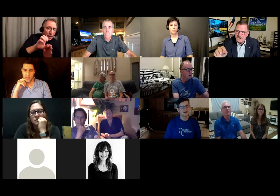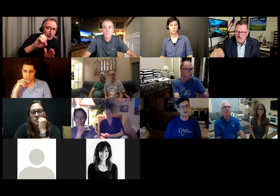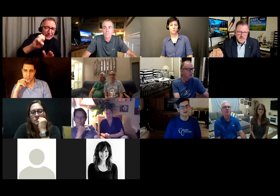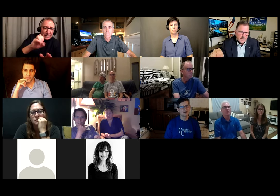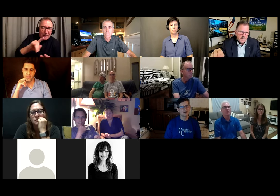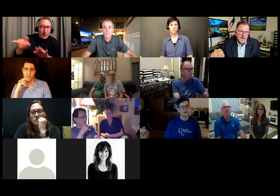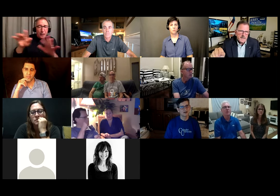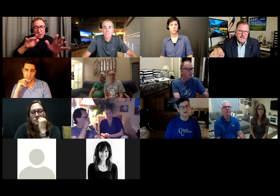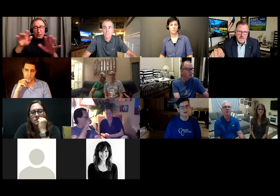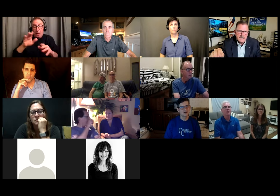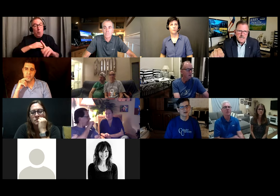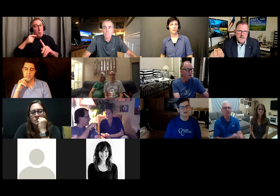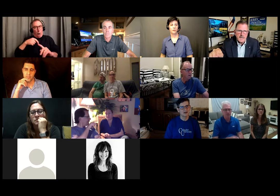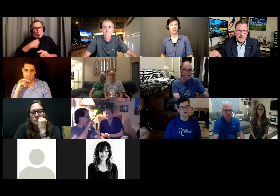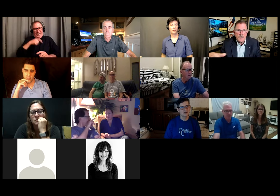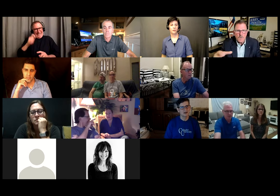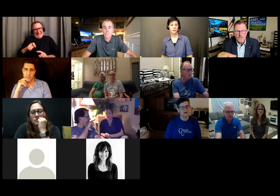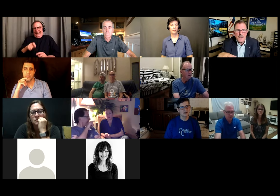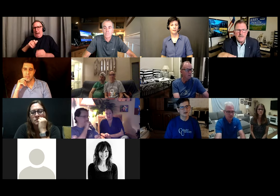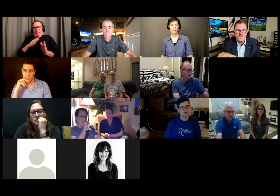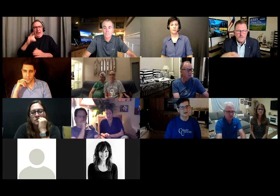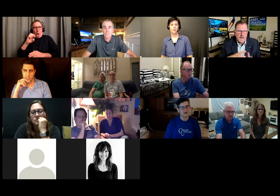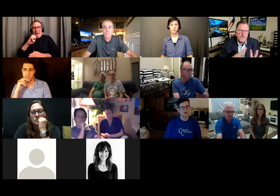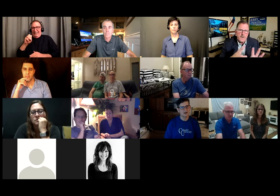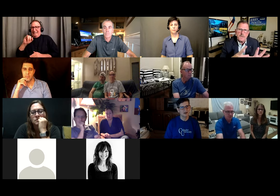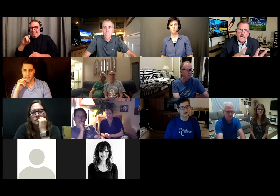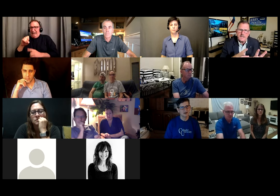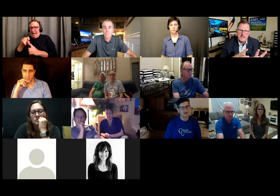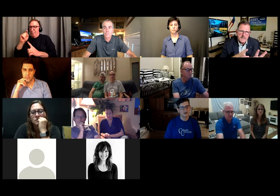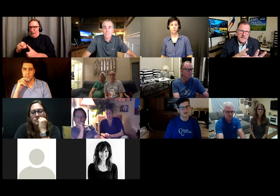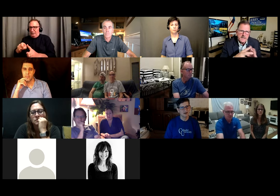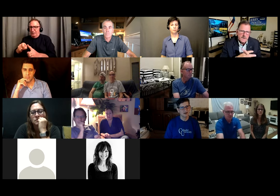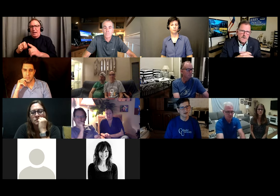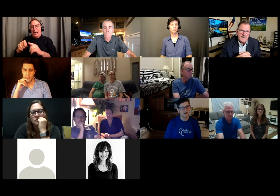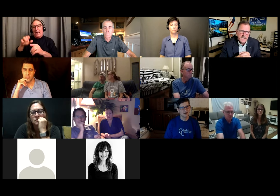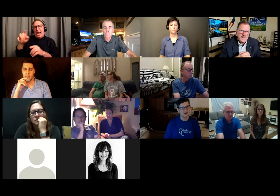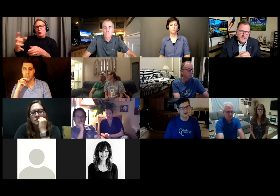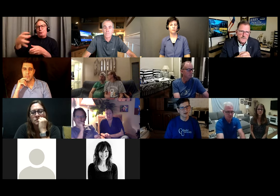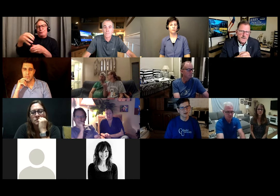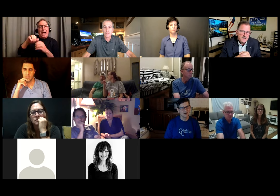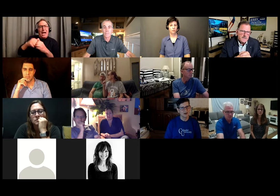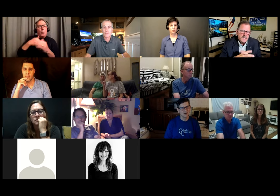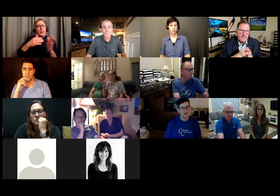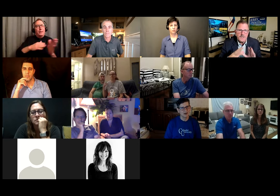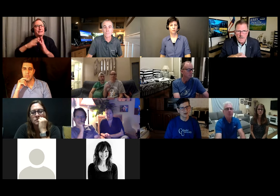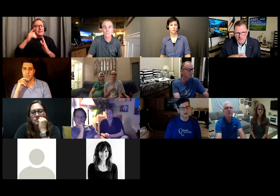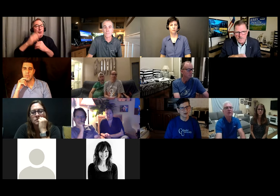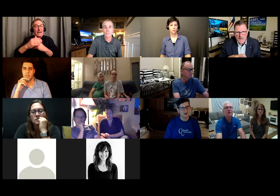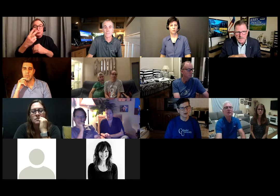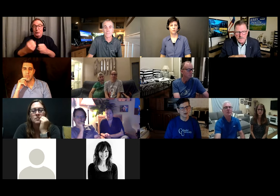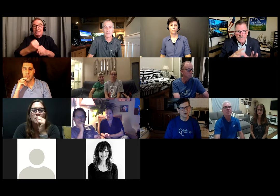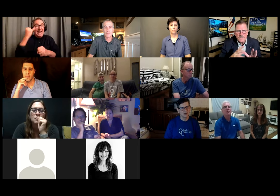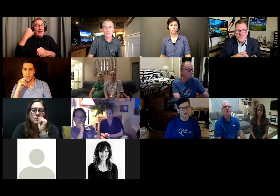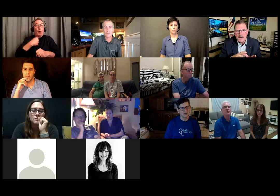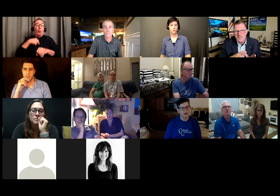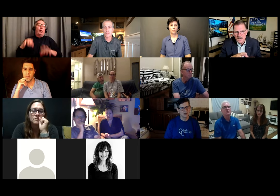a specific plan on the east side and roll that into how we plan the city over the next 2 years. If we don't do that,